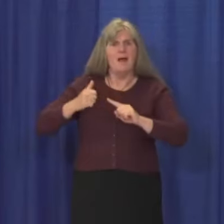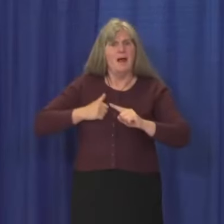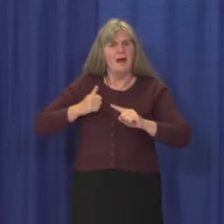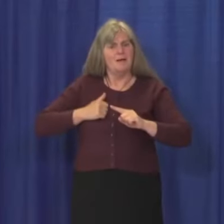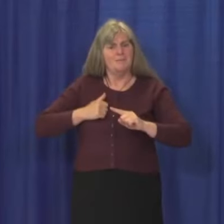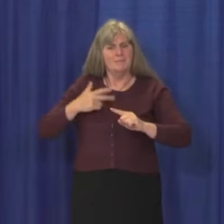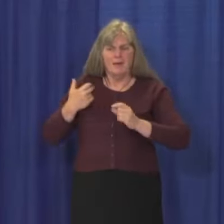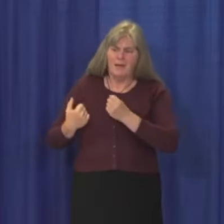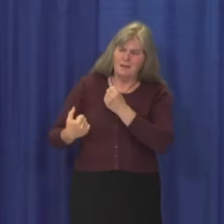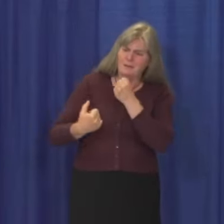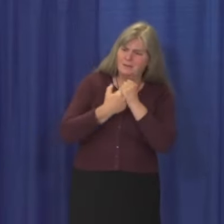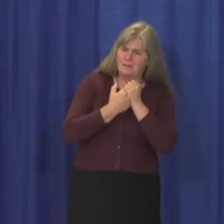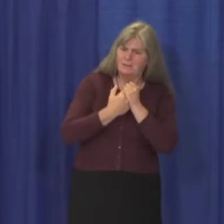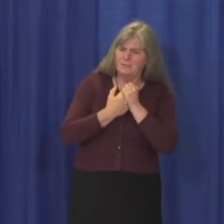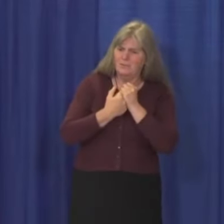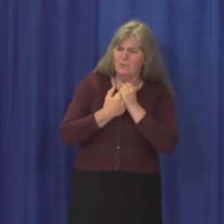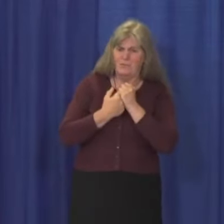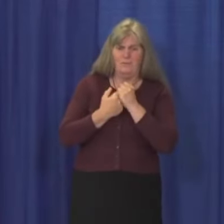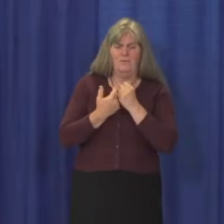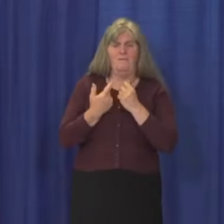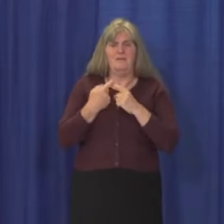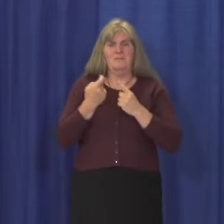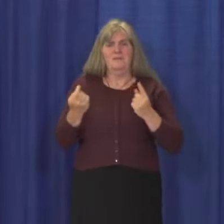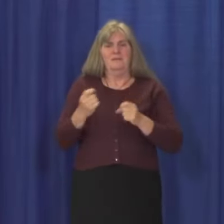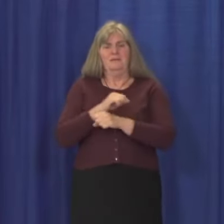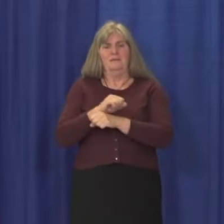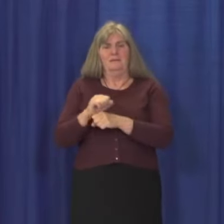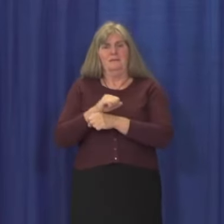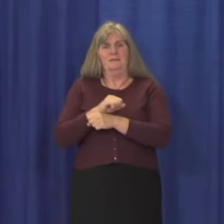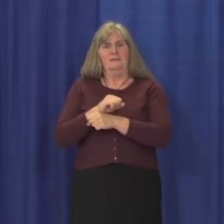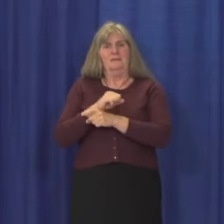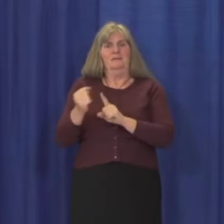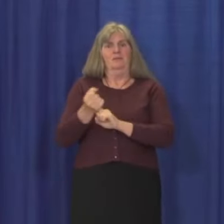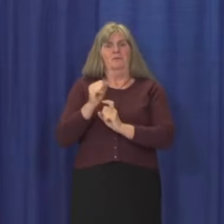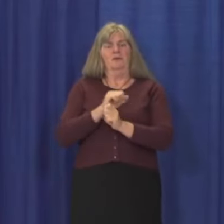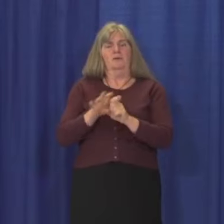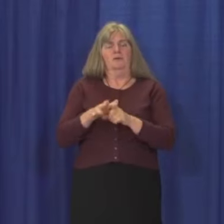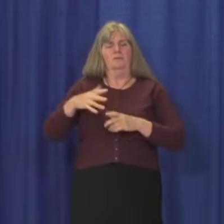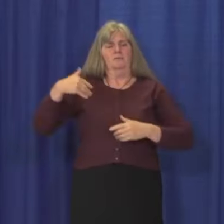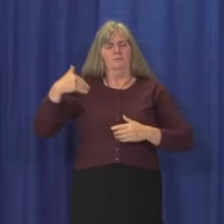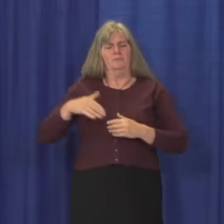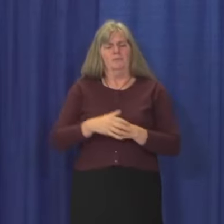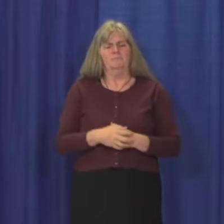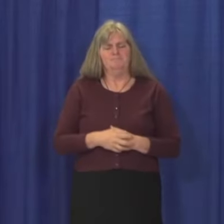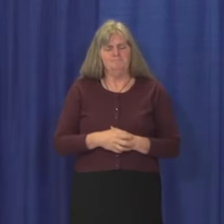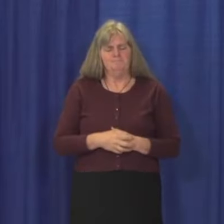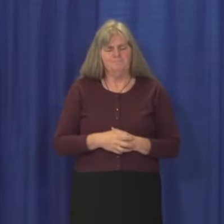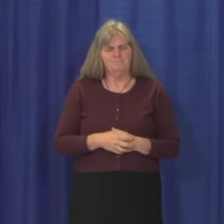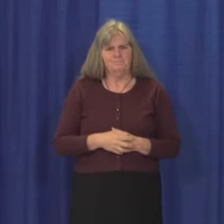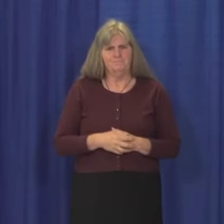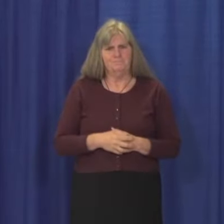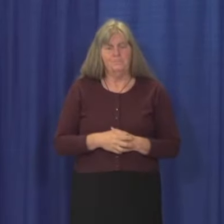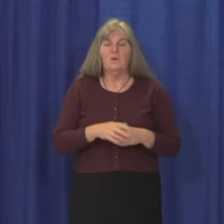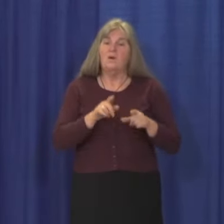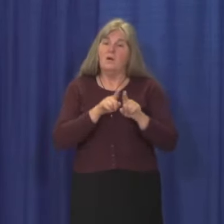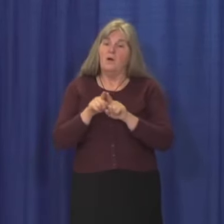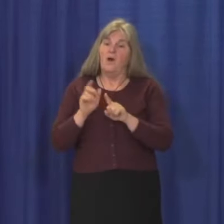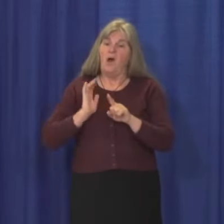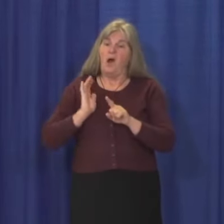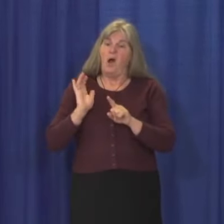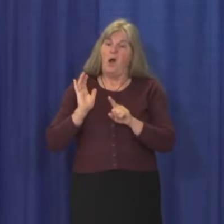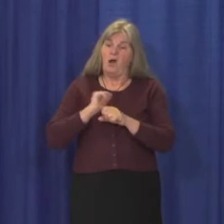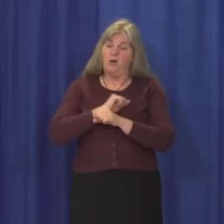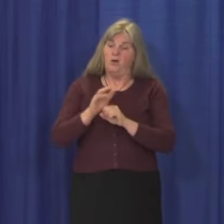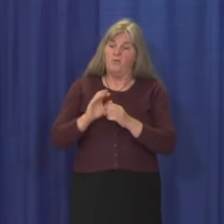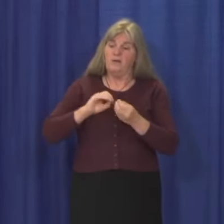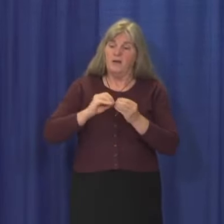with this unprecedented pandemic. Thank you. And thankfully, our case count is coming